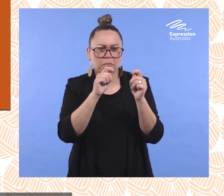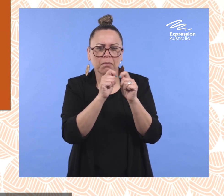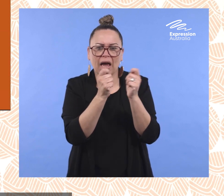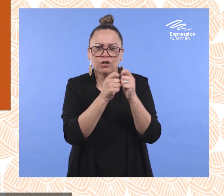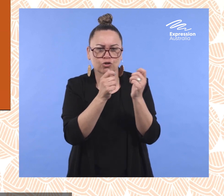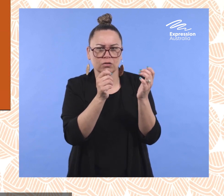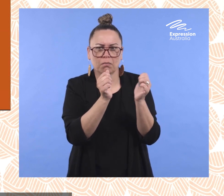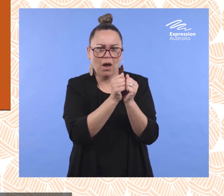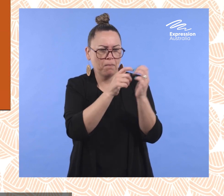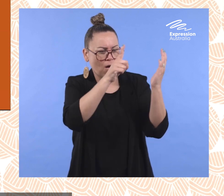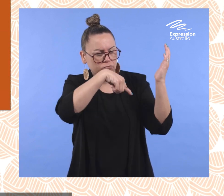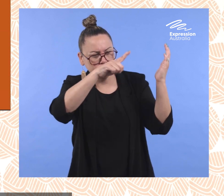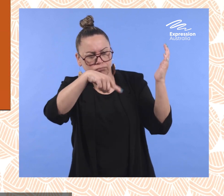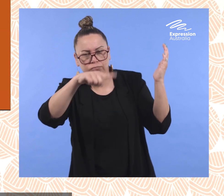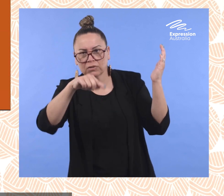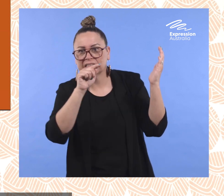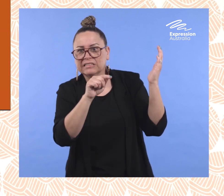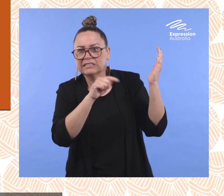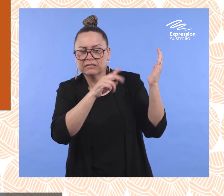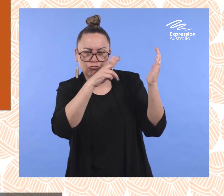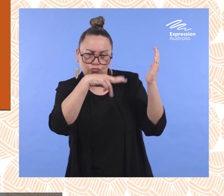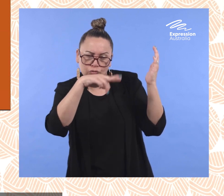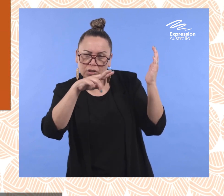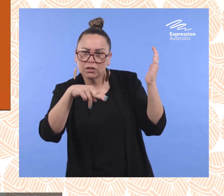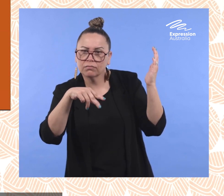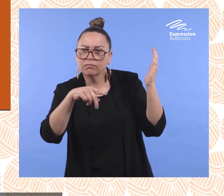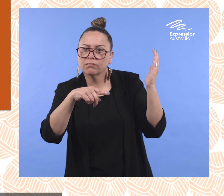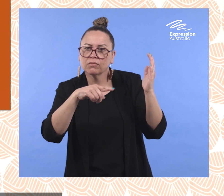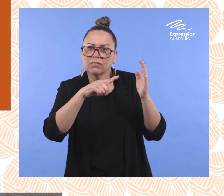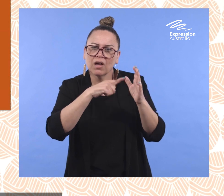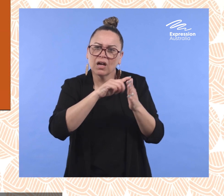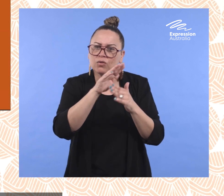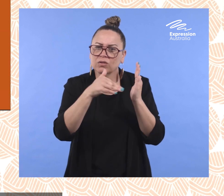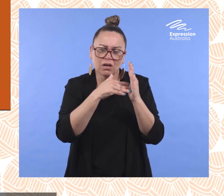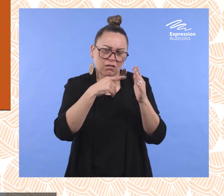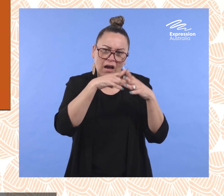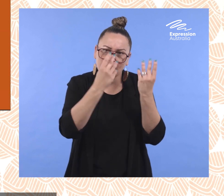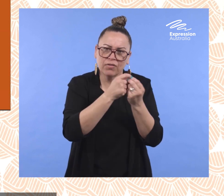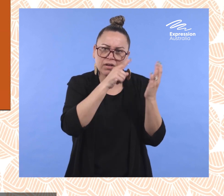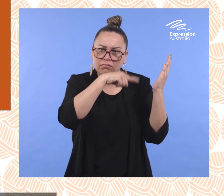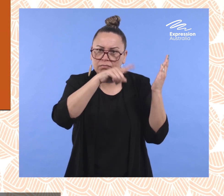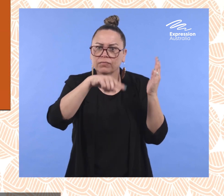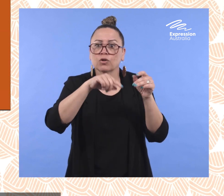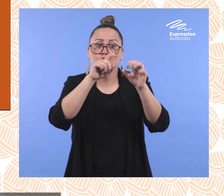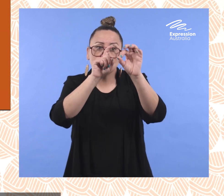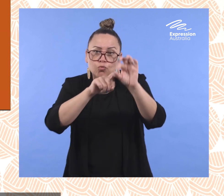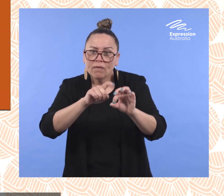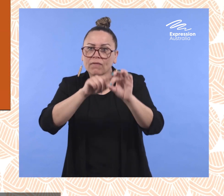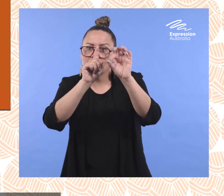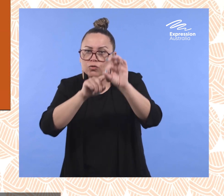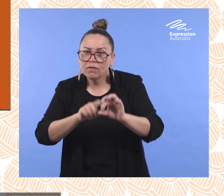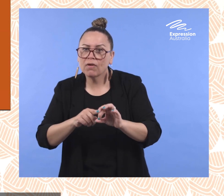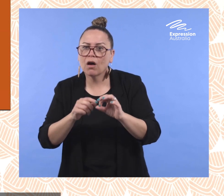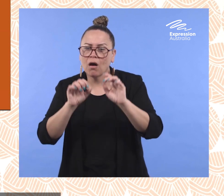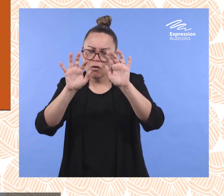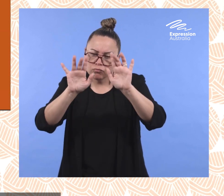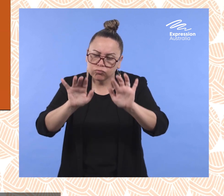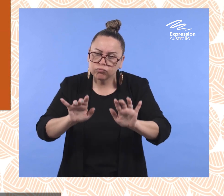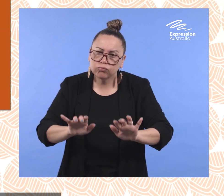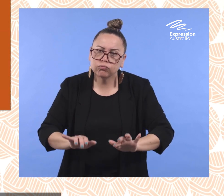6 pages long, but it goes into detail on each of those surveys. But I think that's where